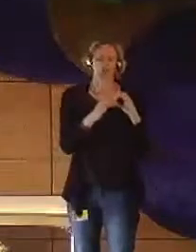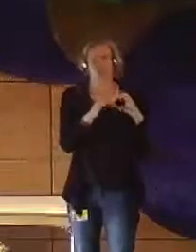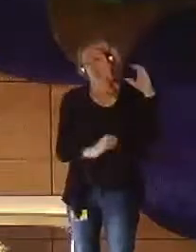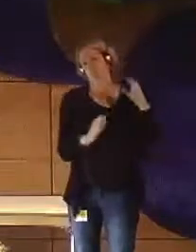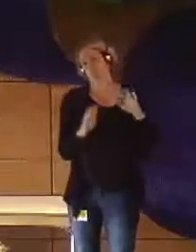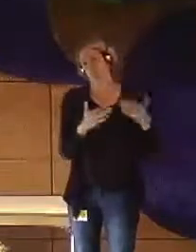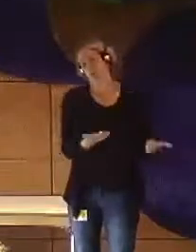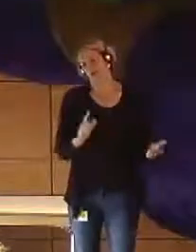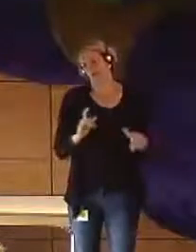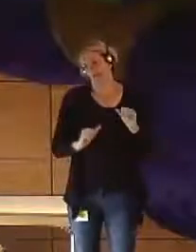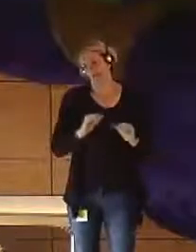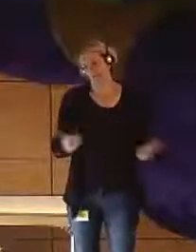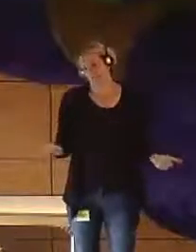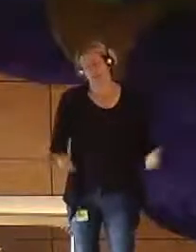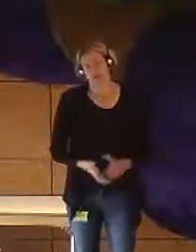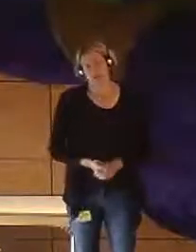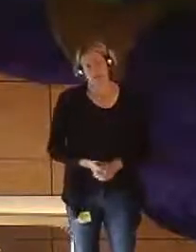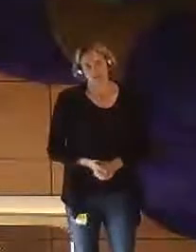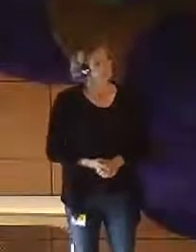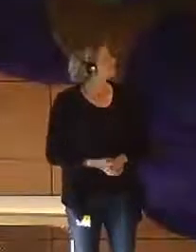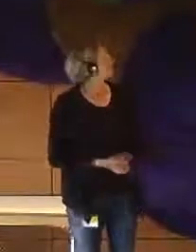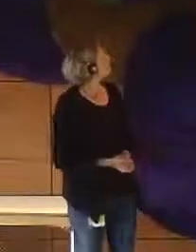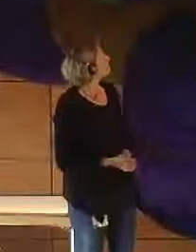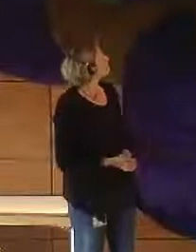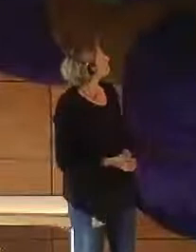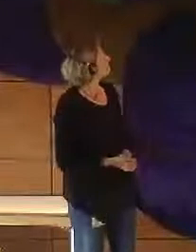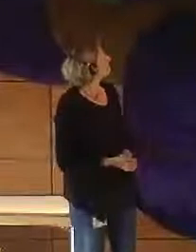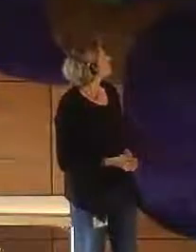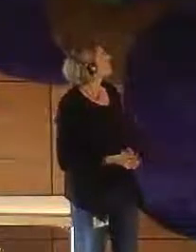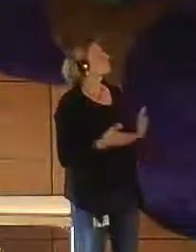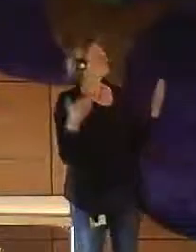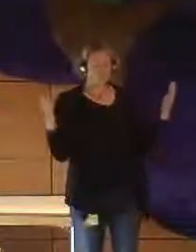Our main reasons were short stature, micropenis,